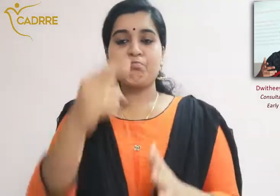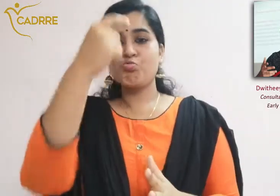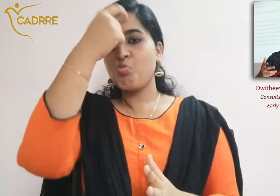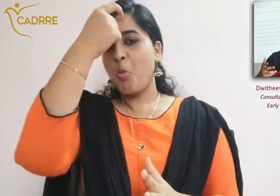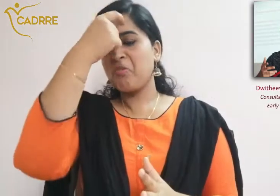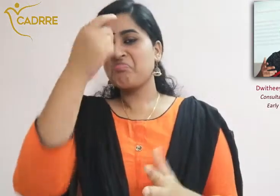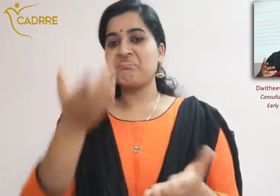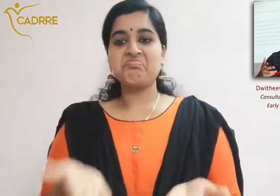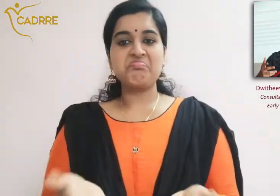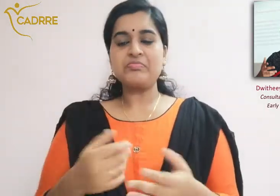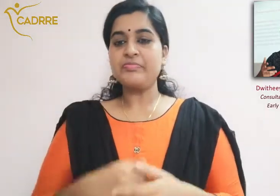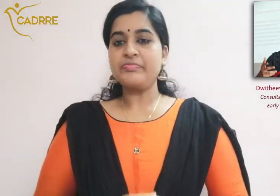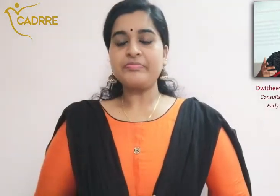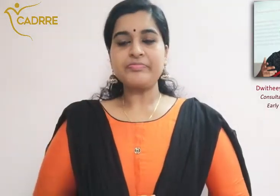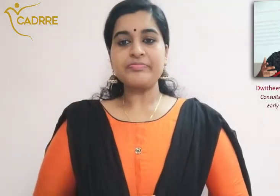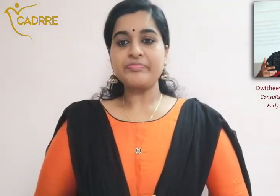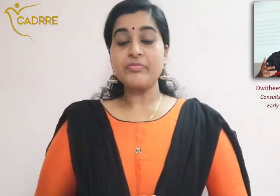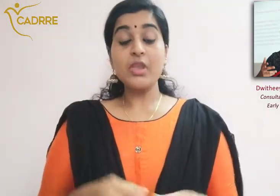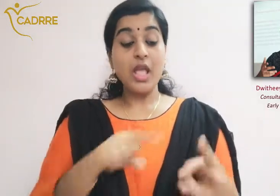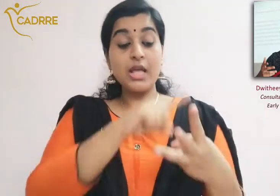Now, that might give you some troubles.